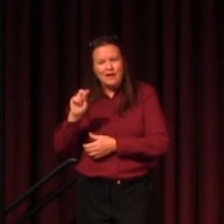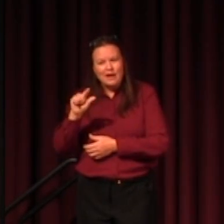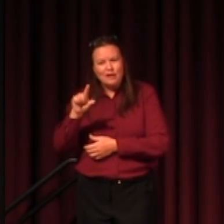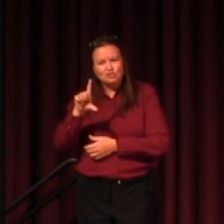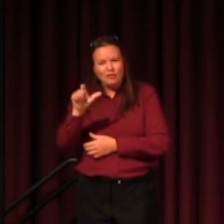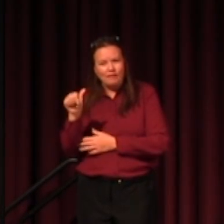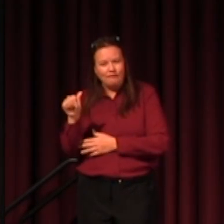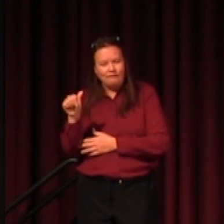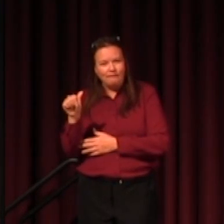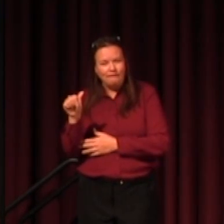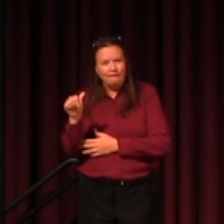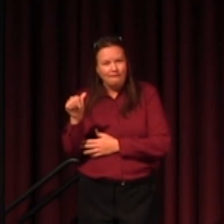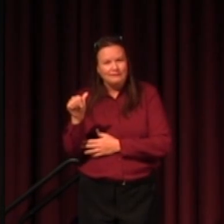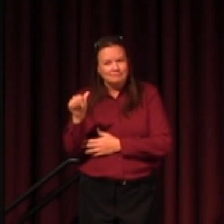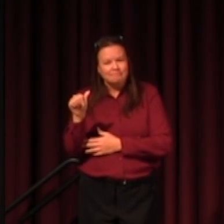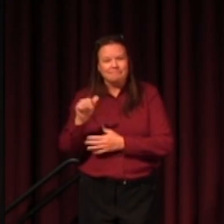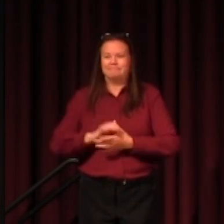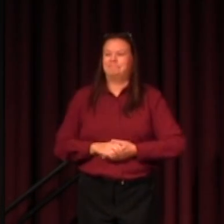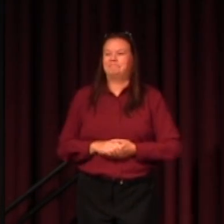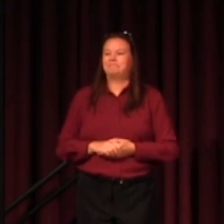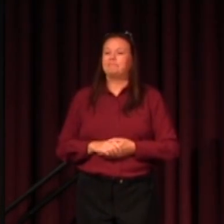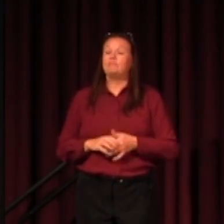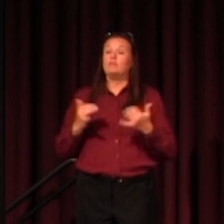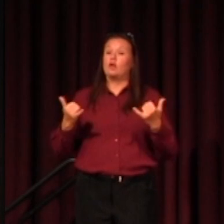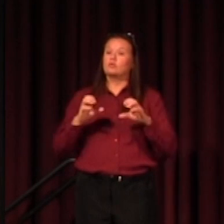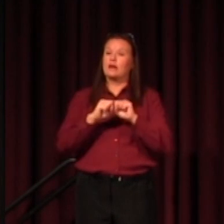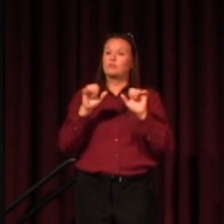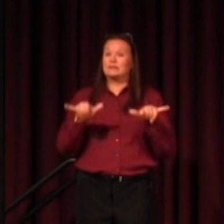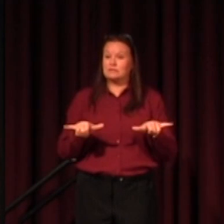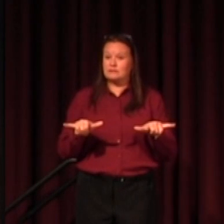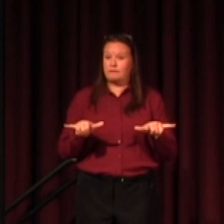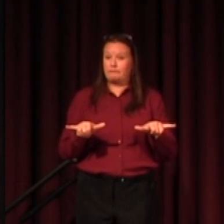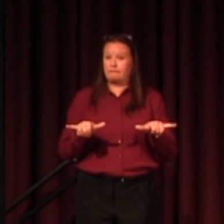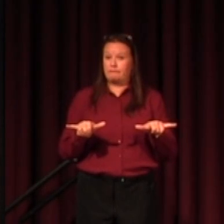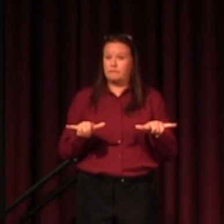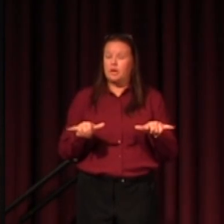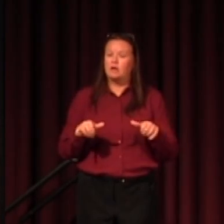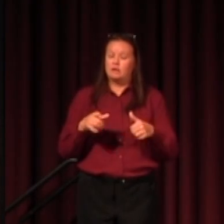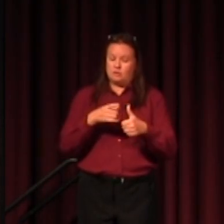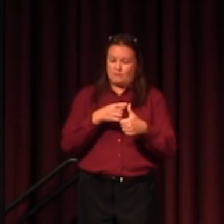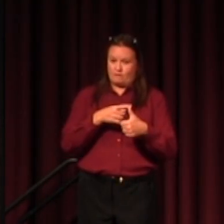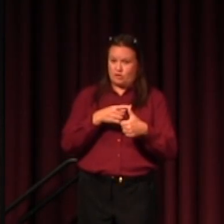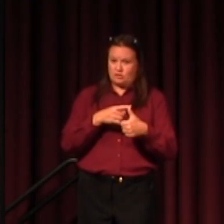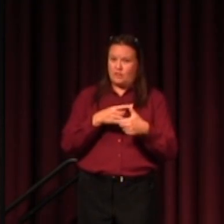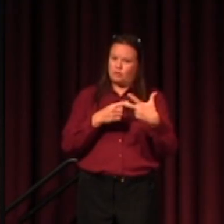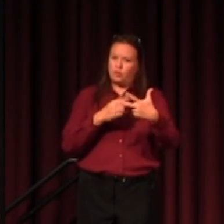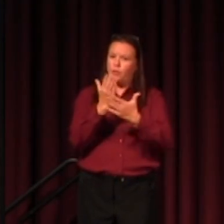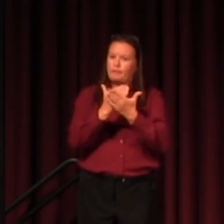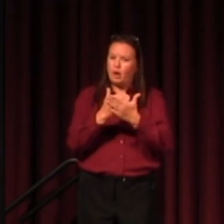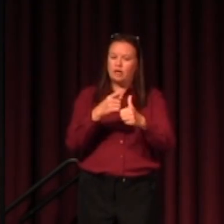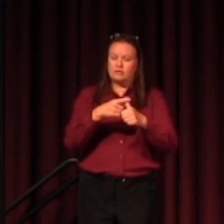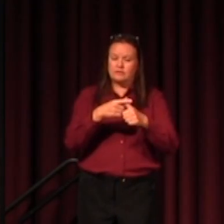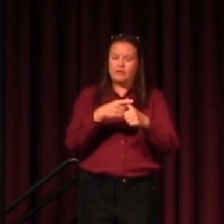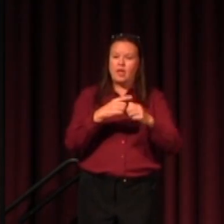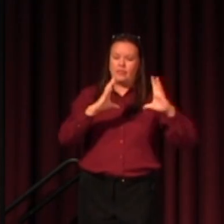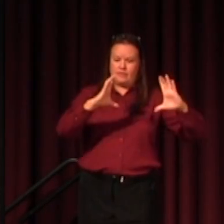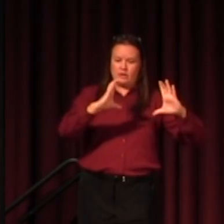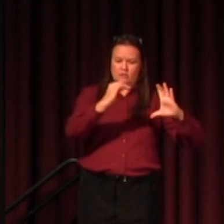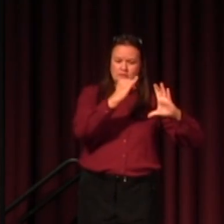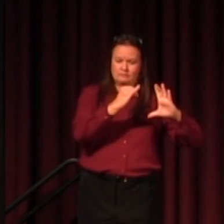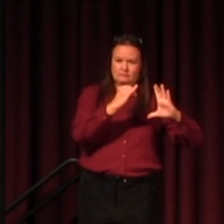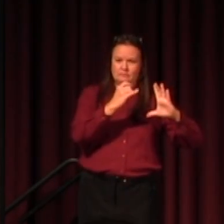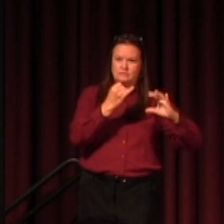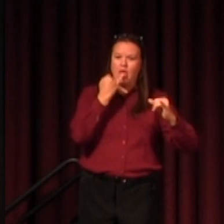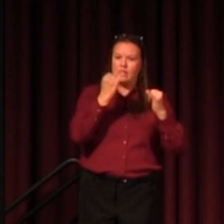Okay. So, when you're thinking about systems, you can think about it as three different parts. You have the boundary of the system, That's the people